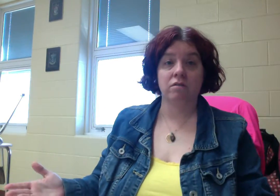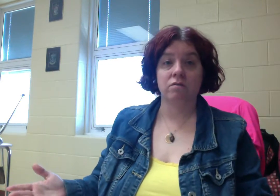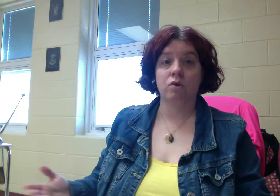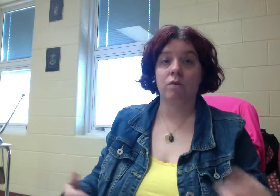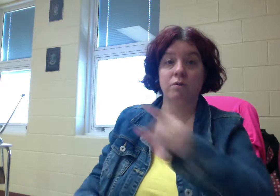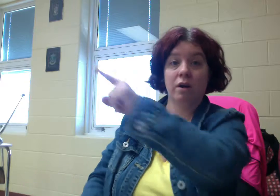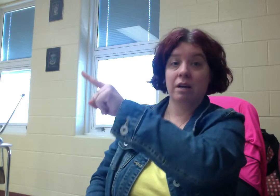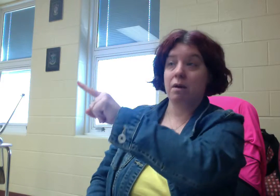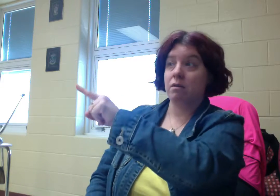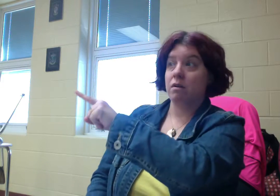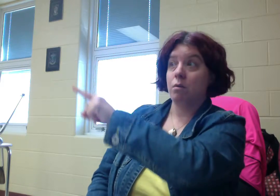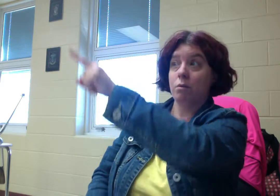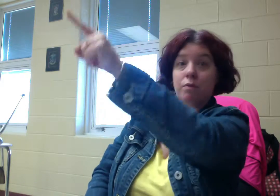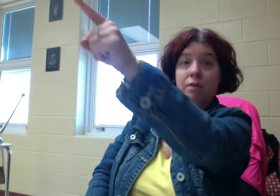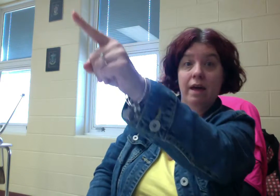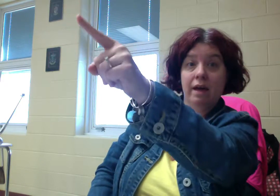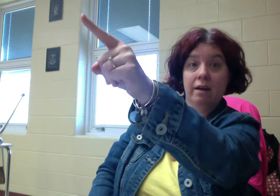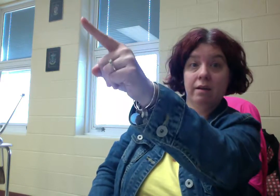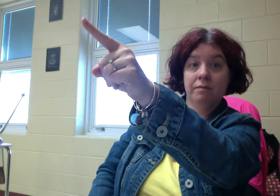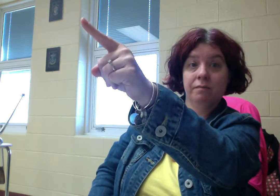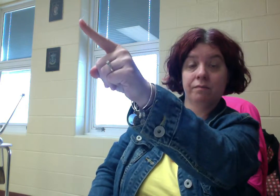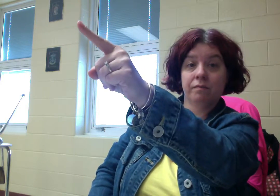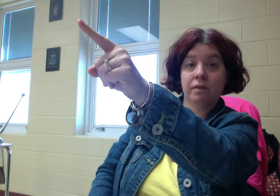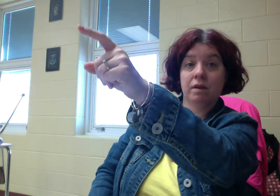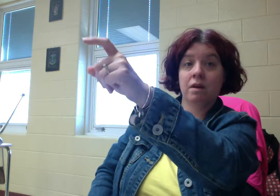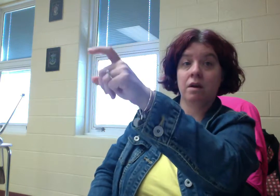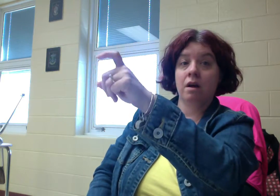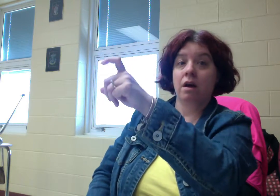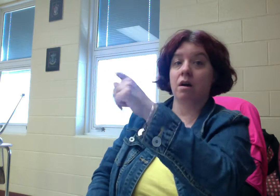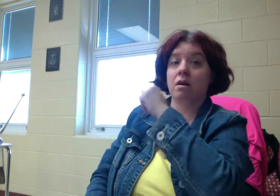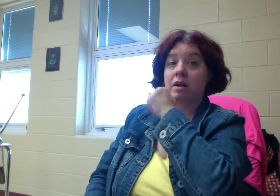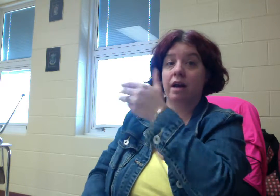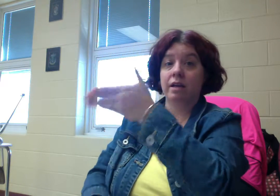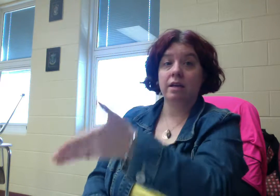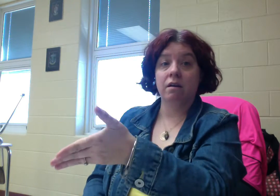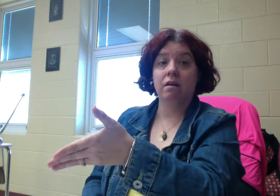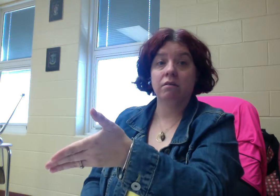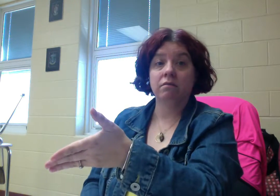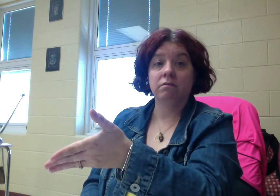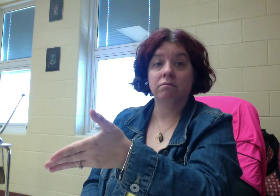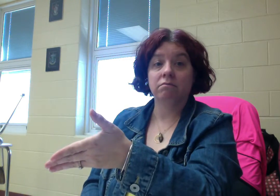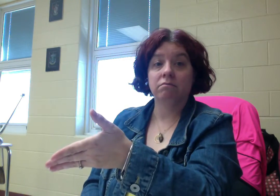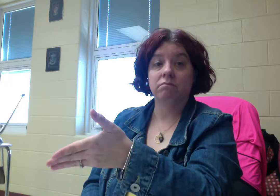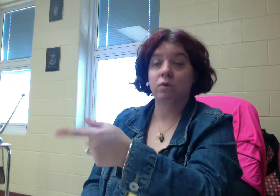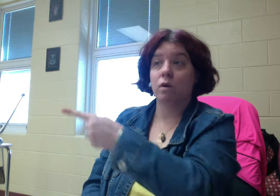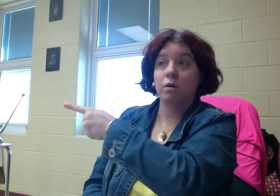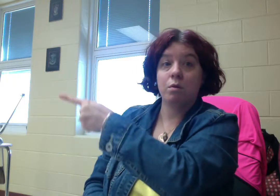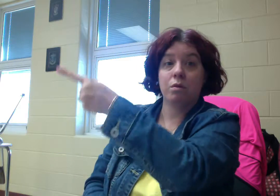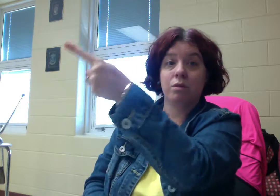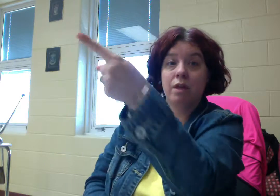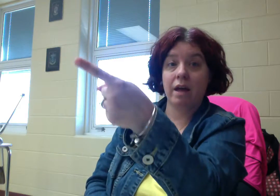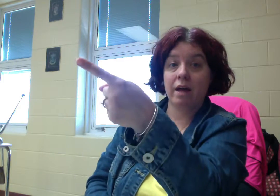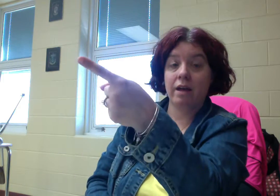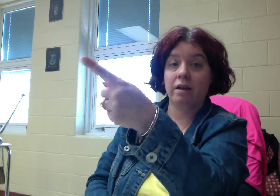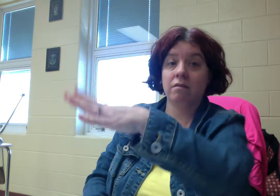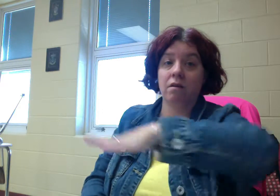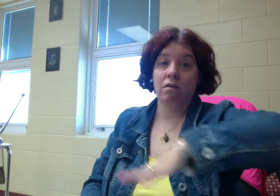So if I'm talking about they are not here, or they are